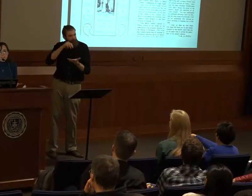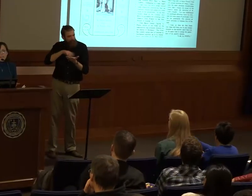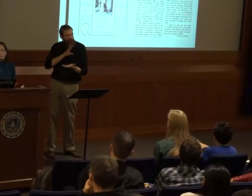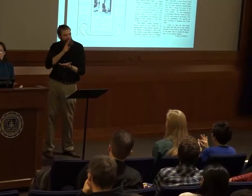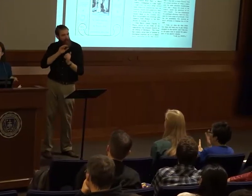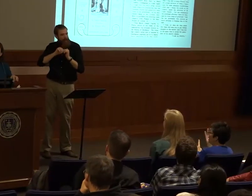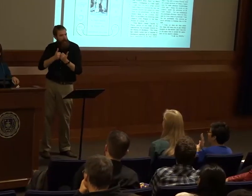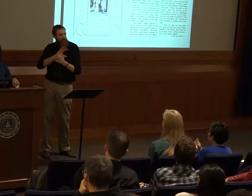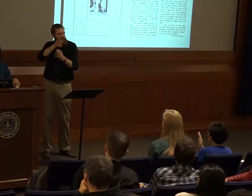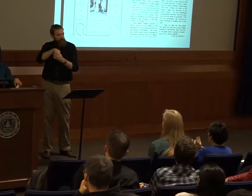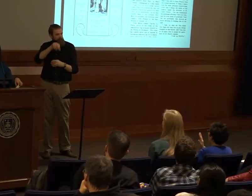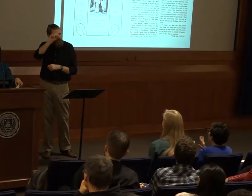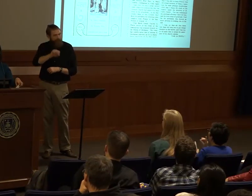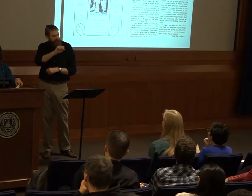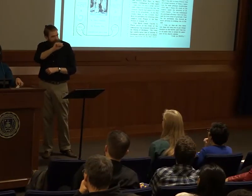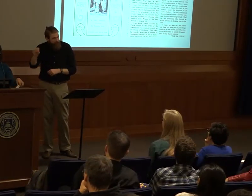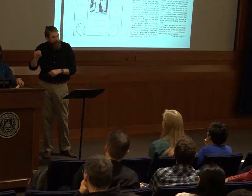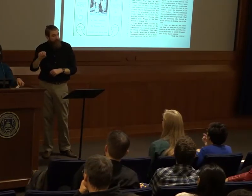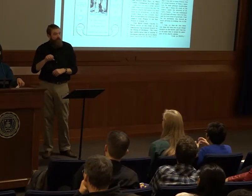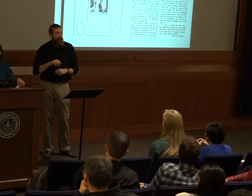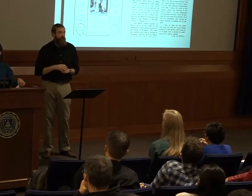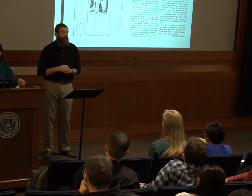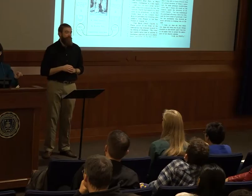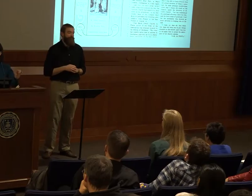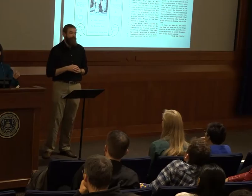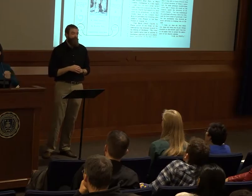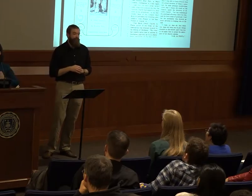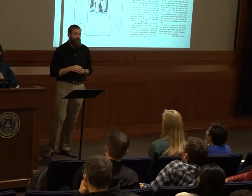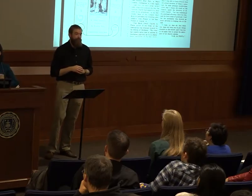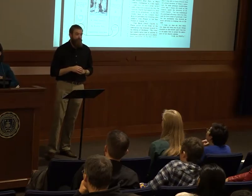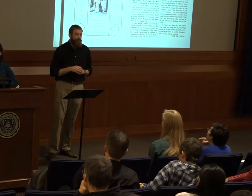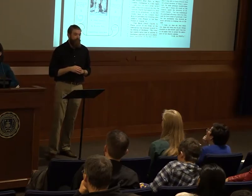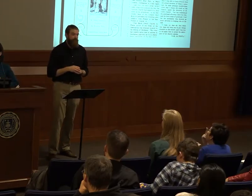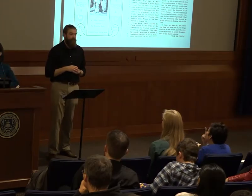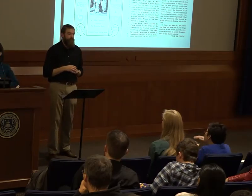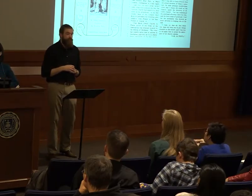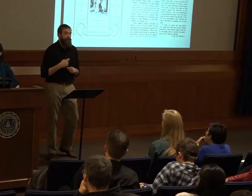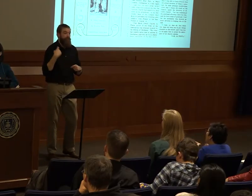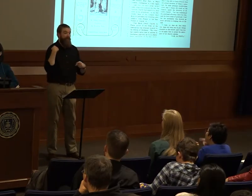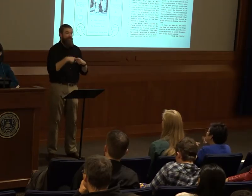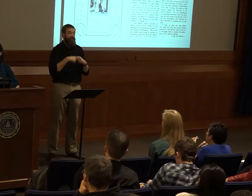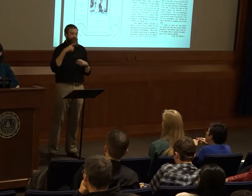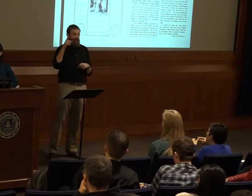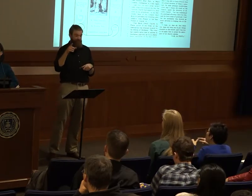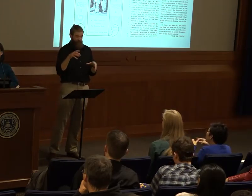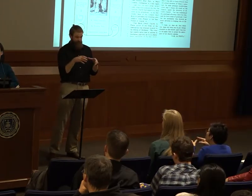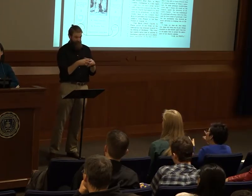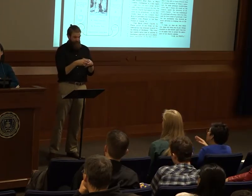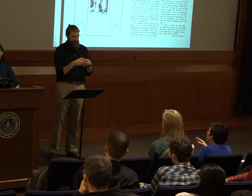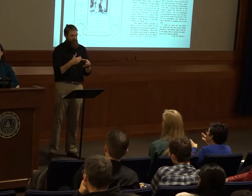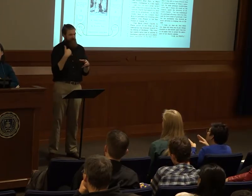France. There was a pocket of Spain where there was some sign language preparation for